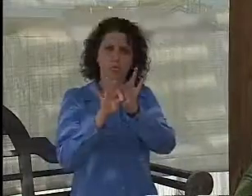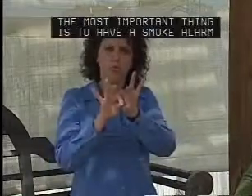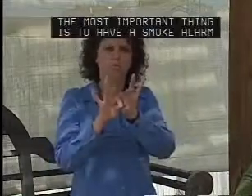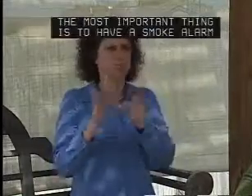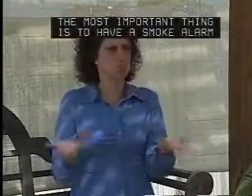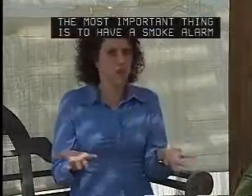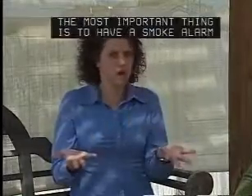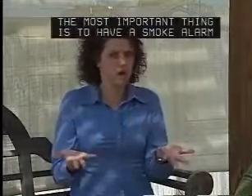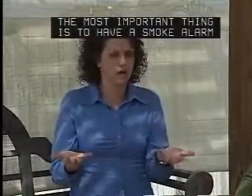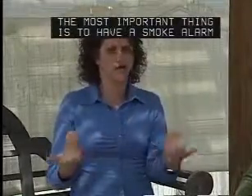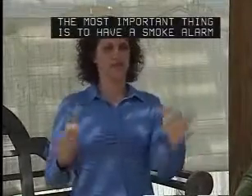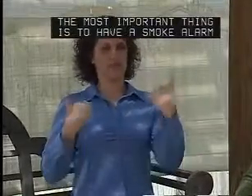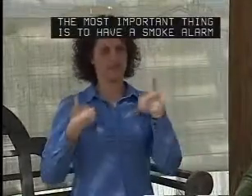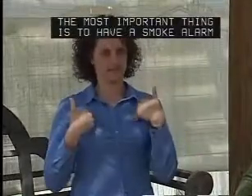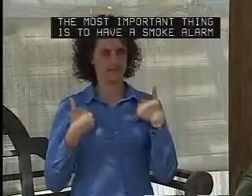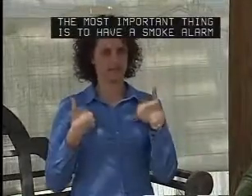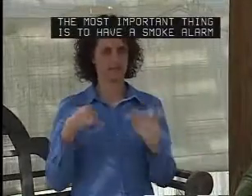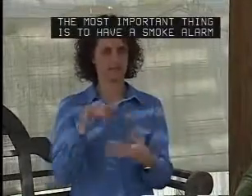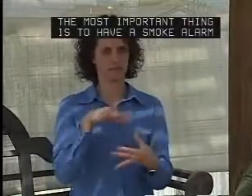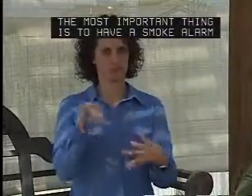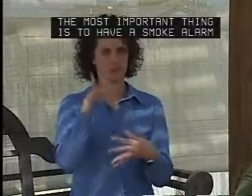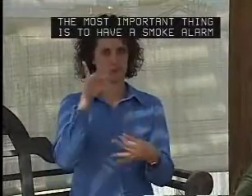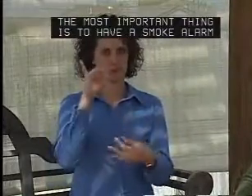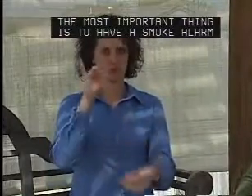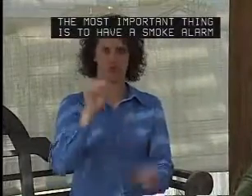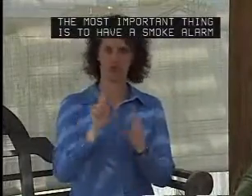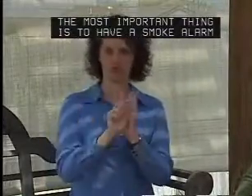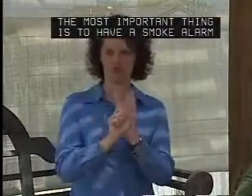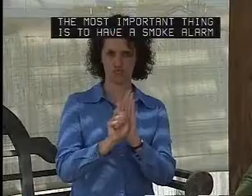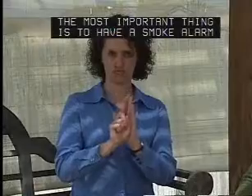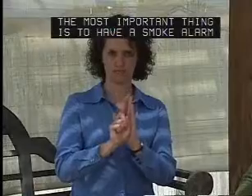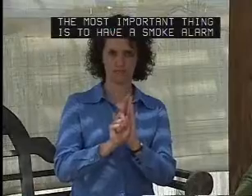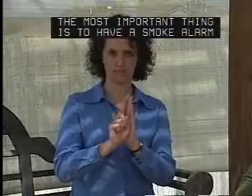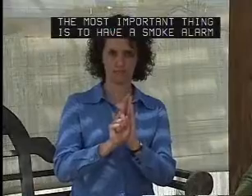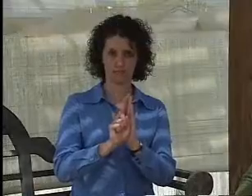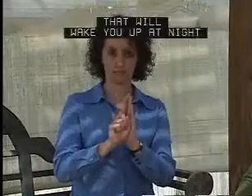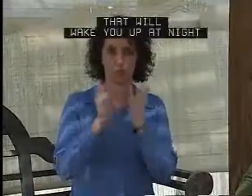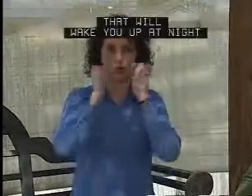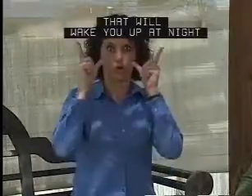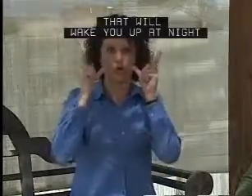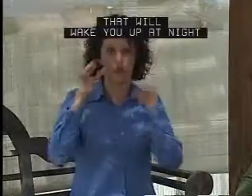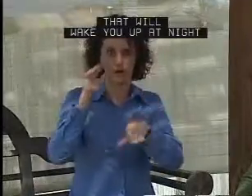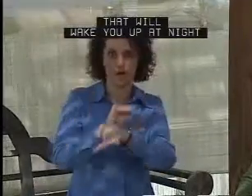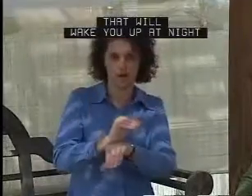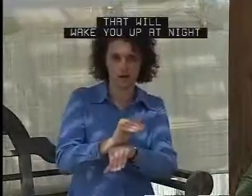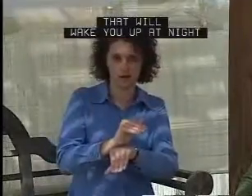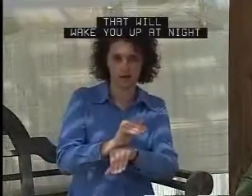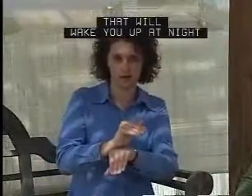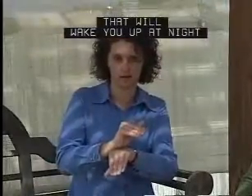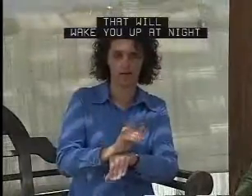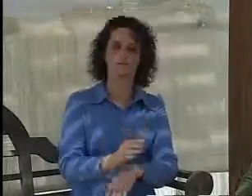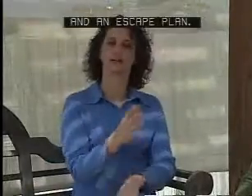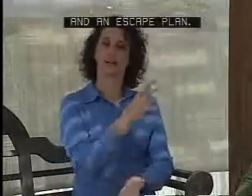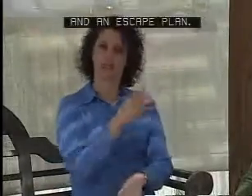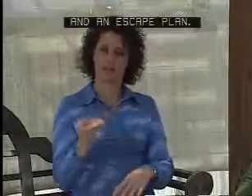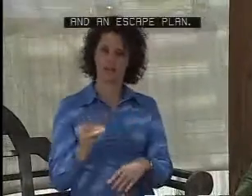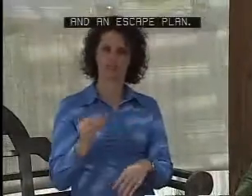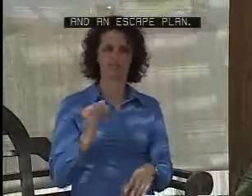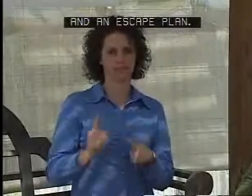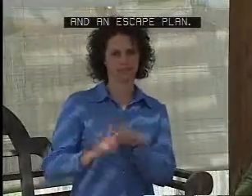The most important thing is to have a smoke alarm that will wake you up at night and an